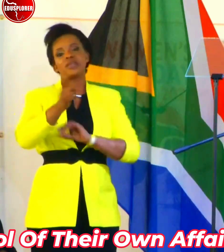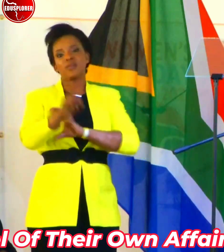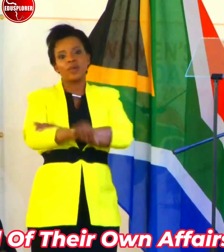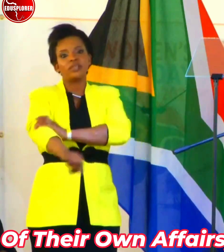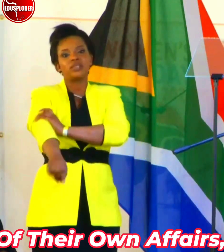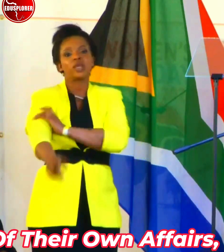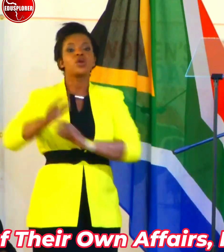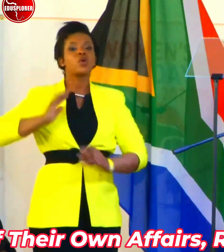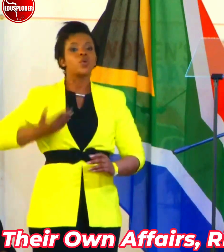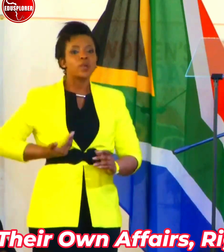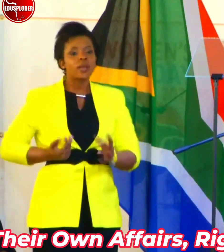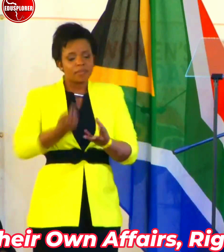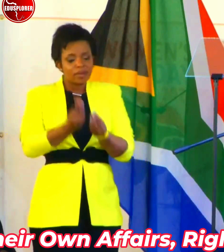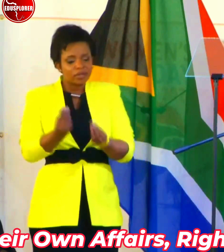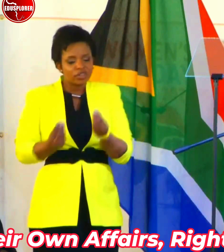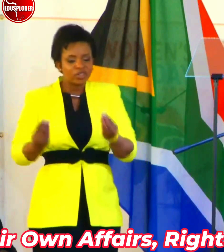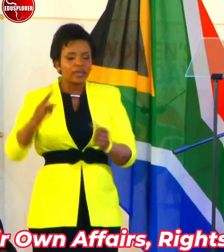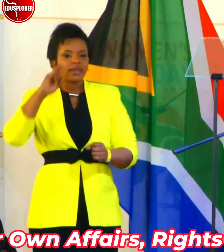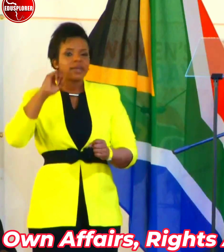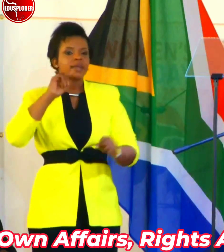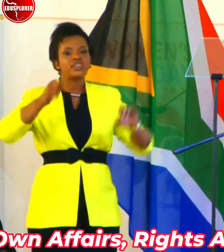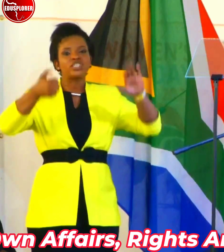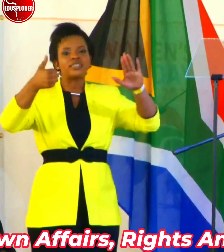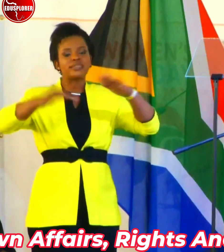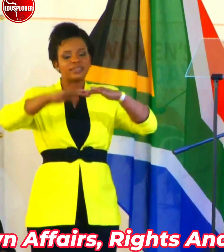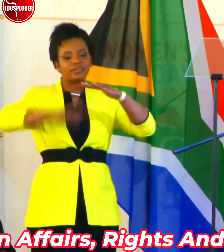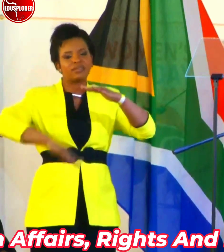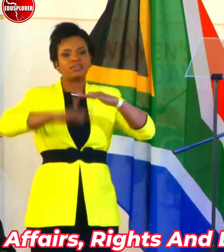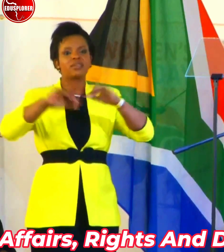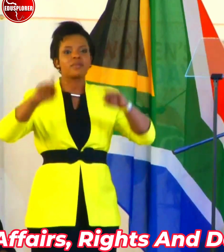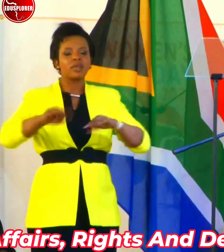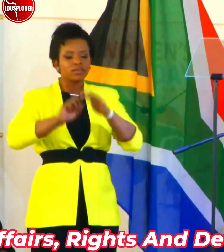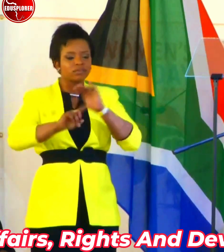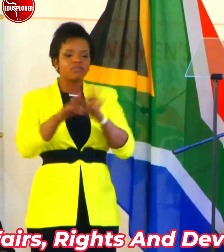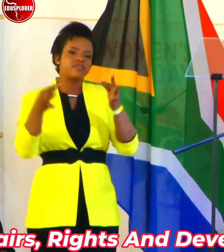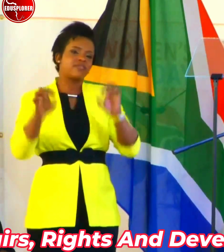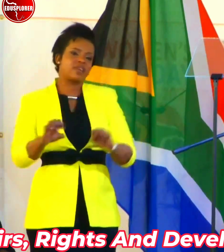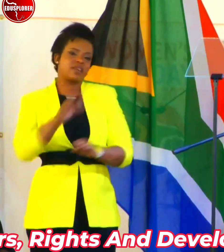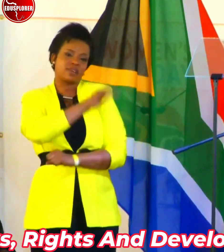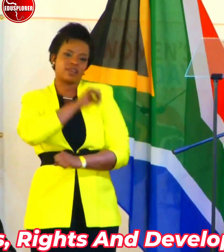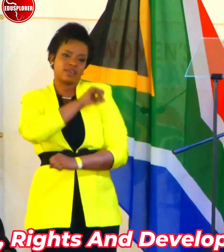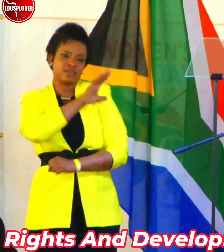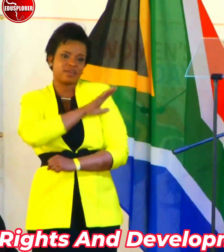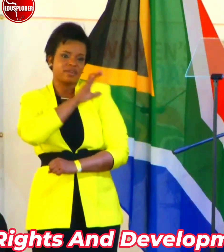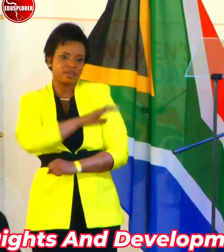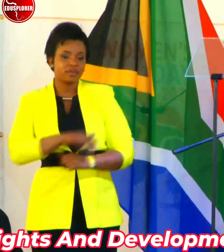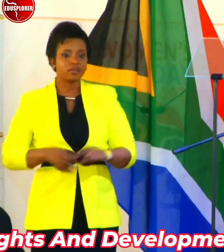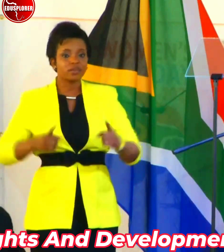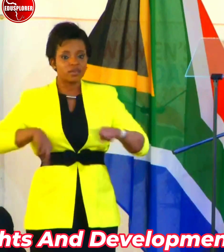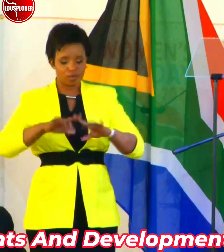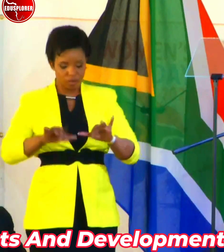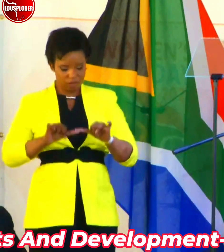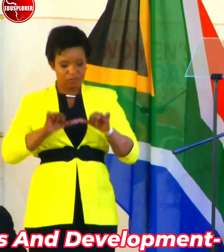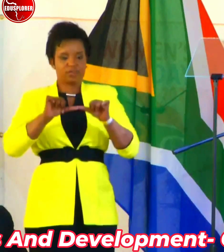children under six should get free health care. We have advanced even much further